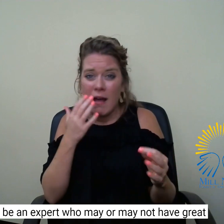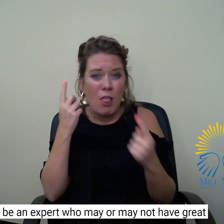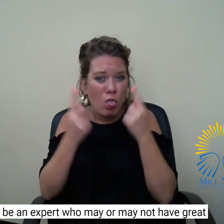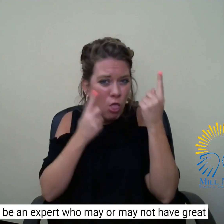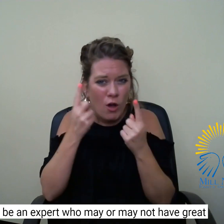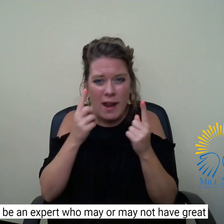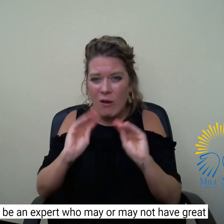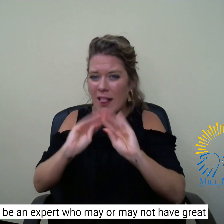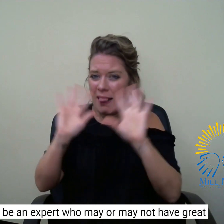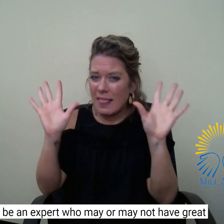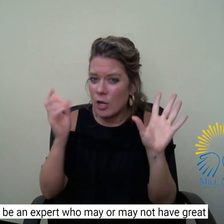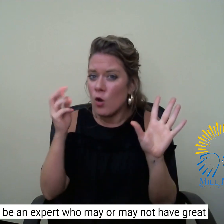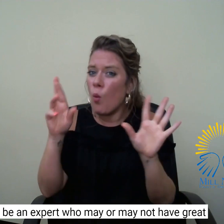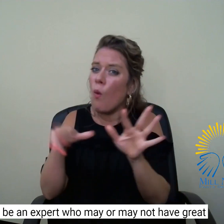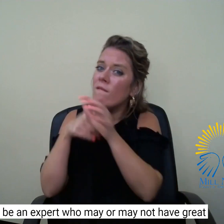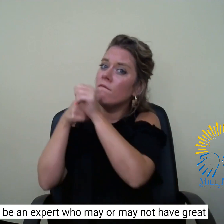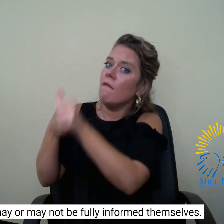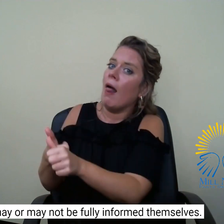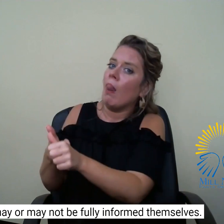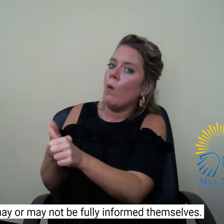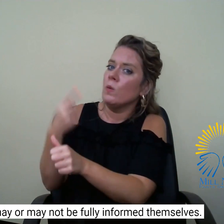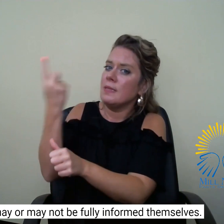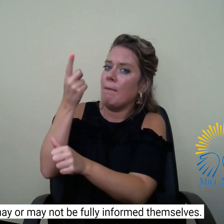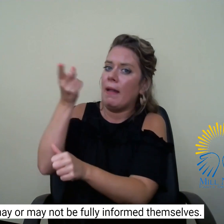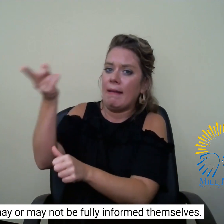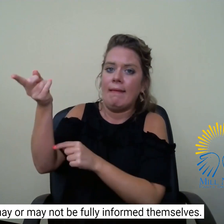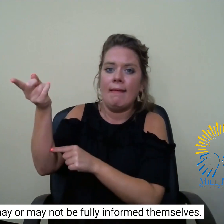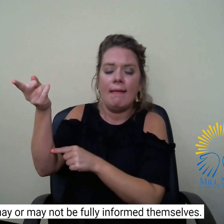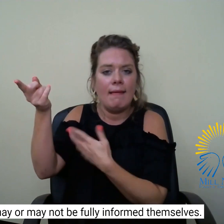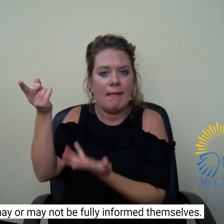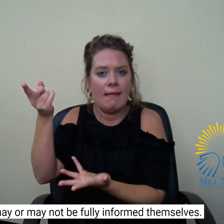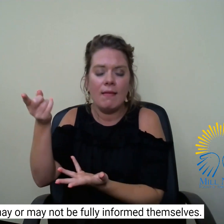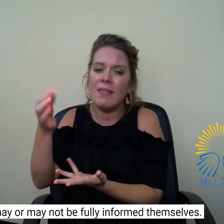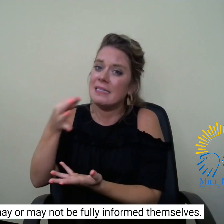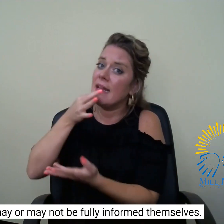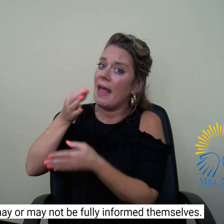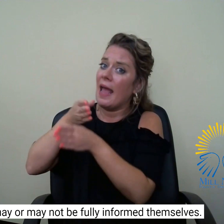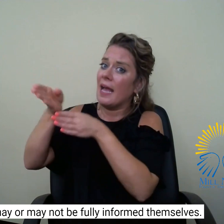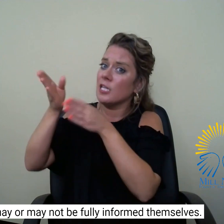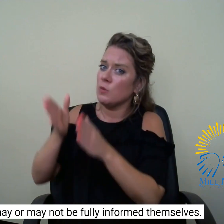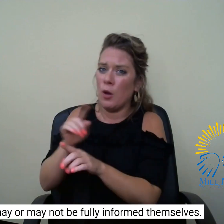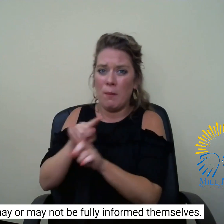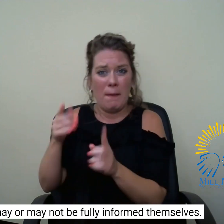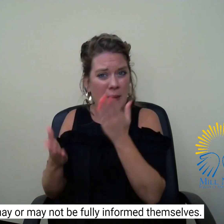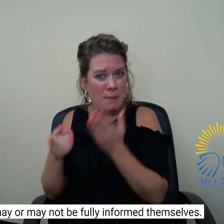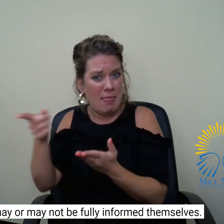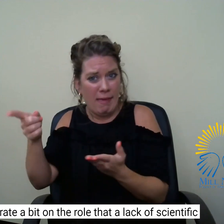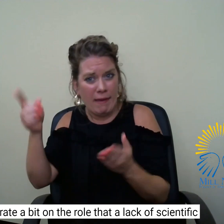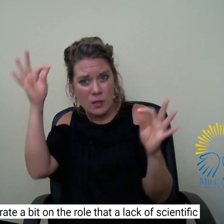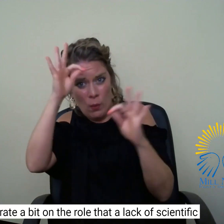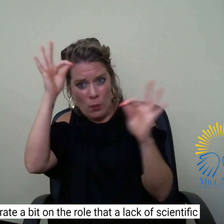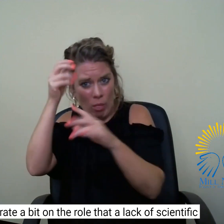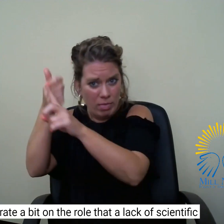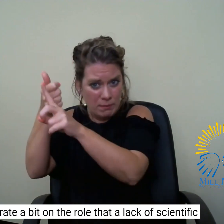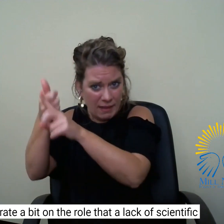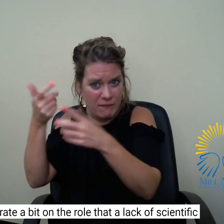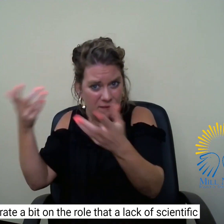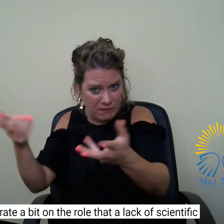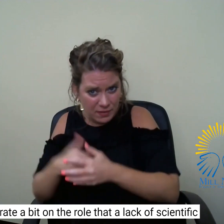to be an expert who may or may not have great intentions, or may not be fully informed themselves. Can you elaborate a bit on the role that a lack